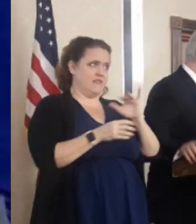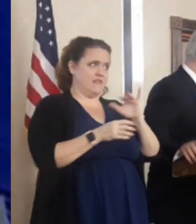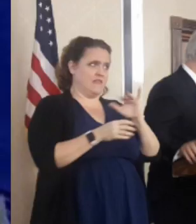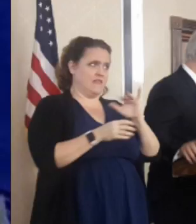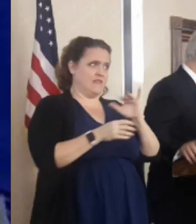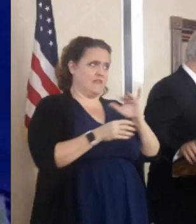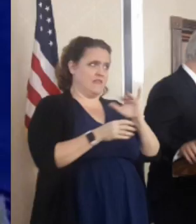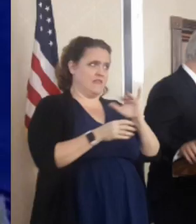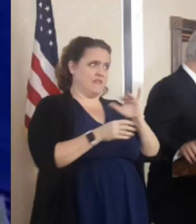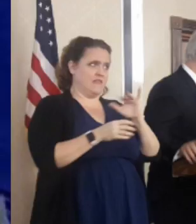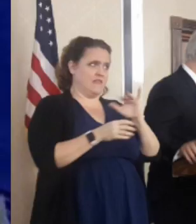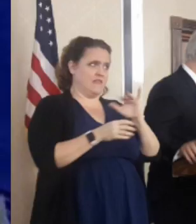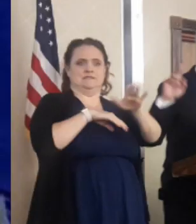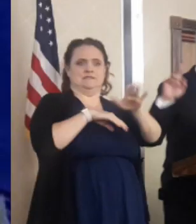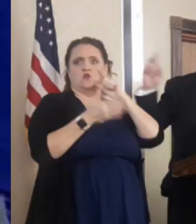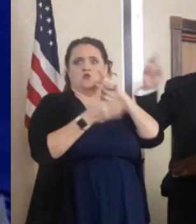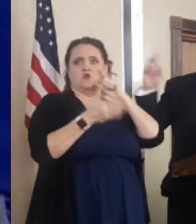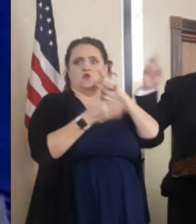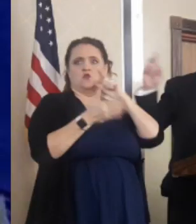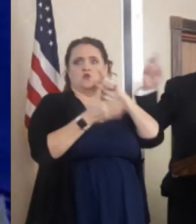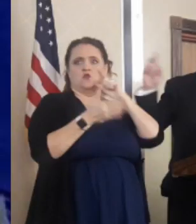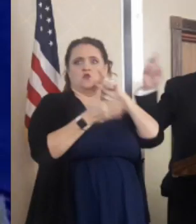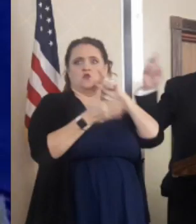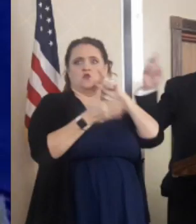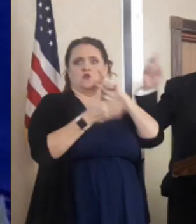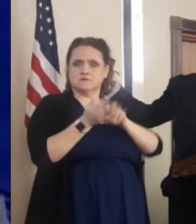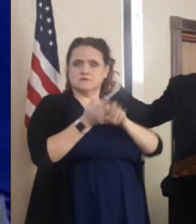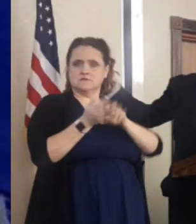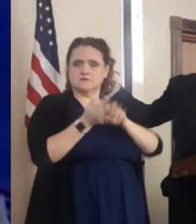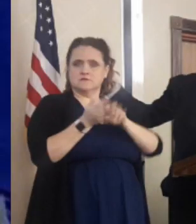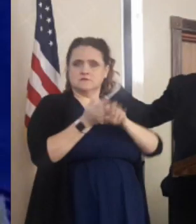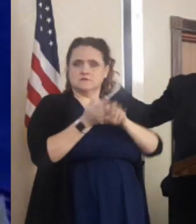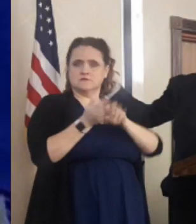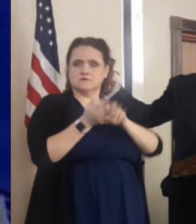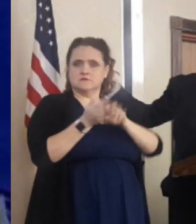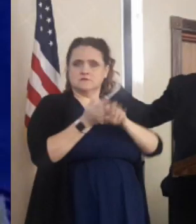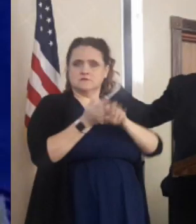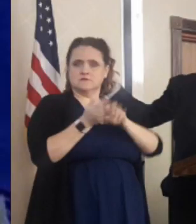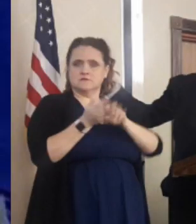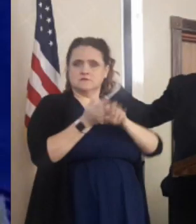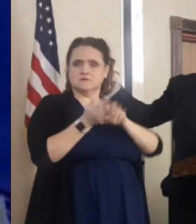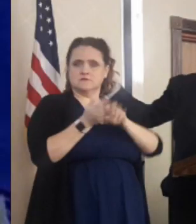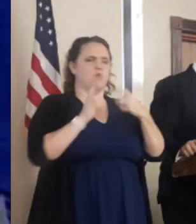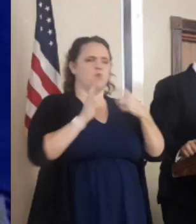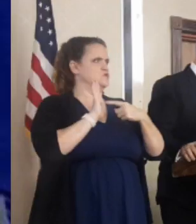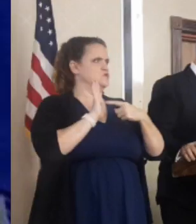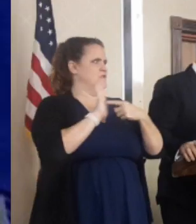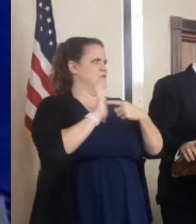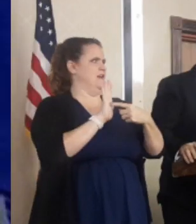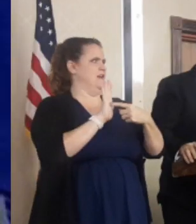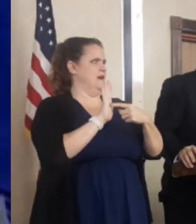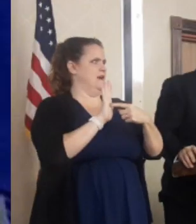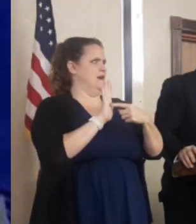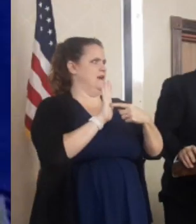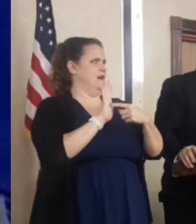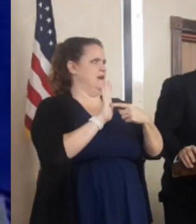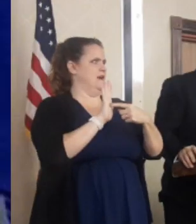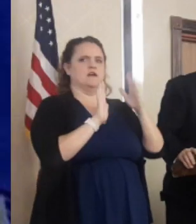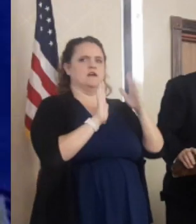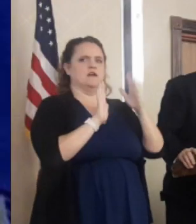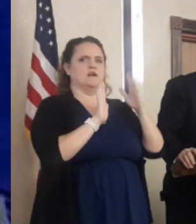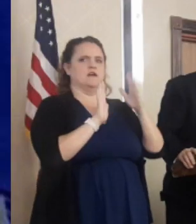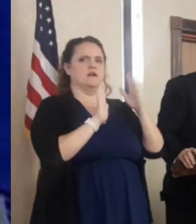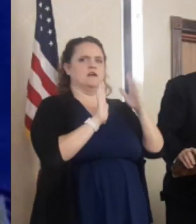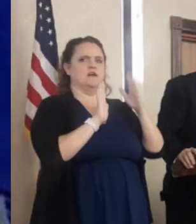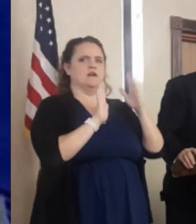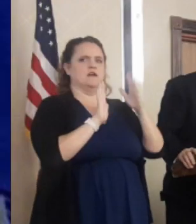Make sure we reflect your amendment properly on the screen. I'll second that. Okay, so we got a